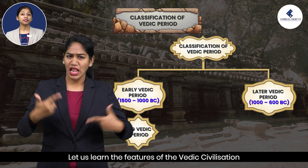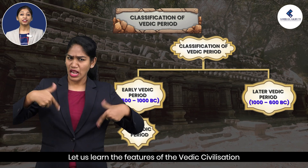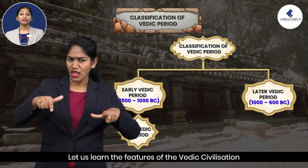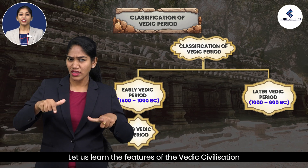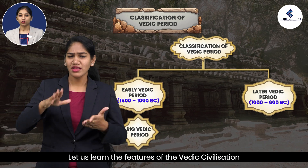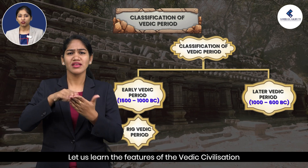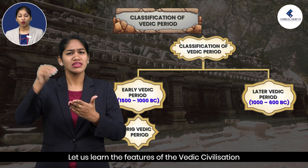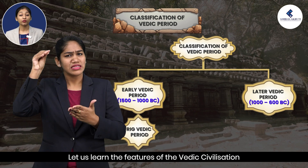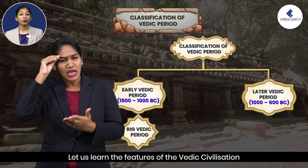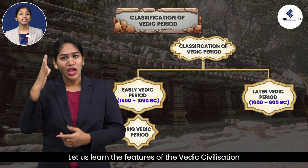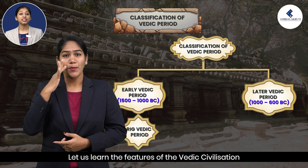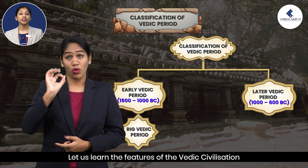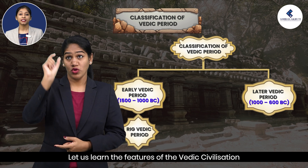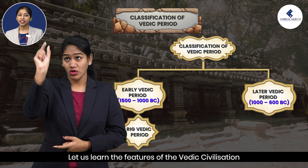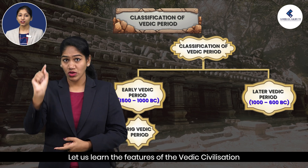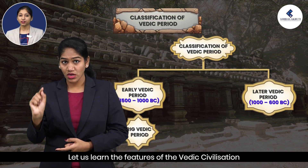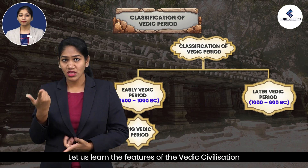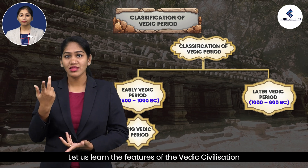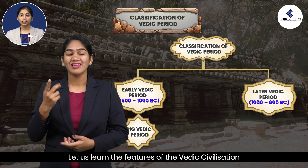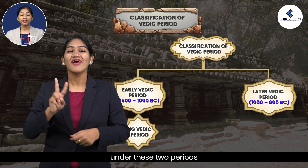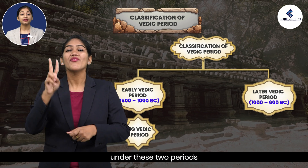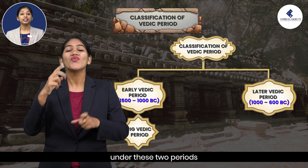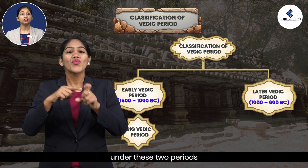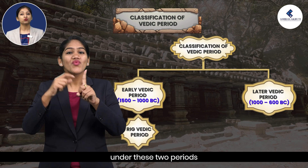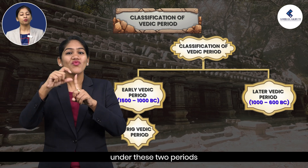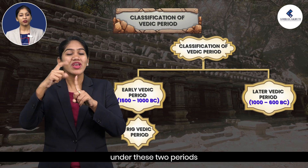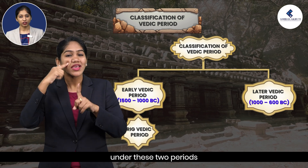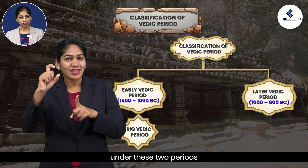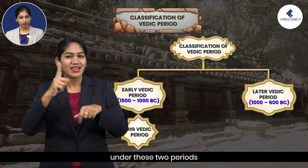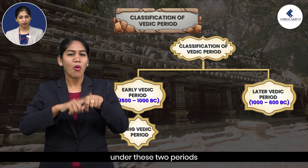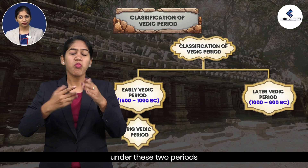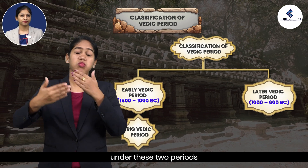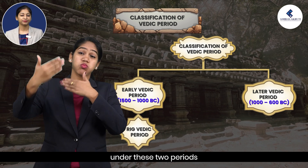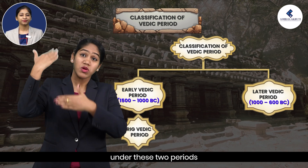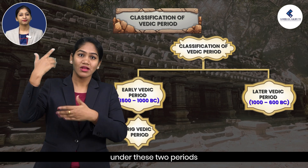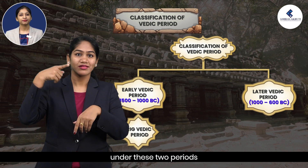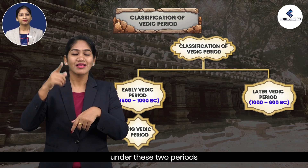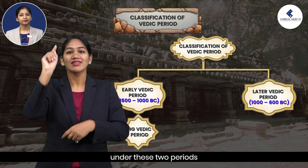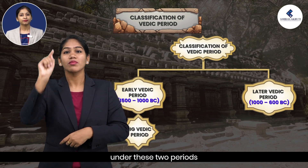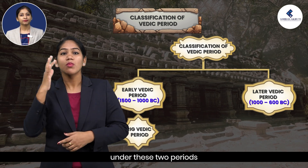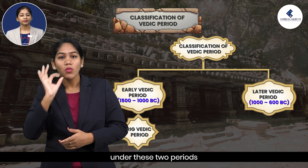Let us learn the features of the Vedic civilization under these two periods.